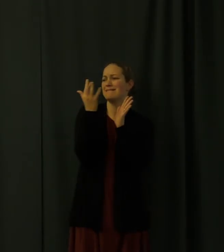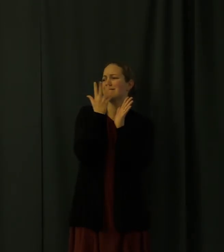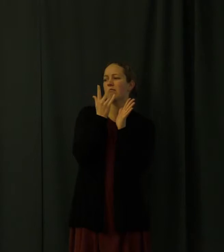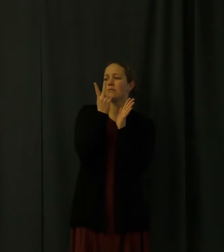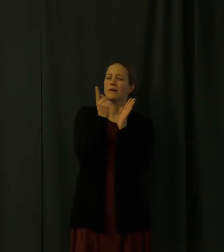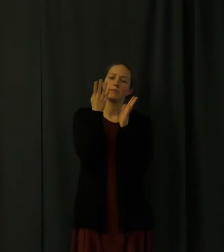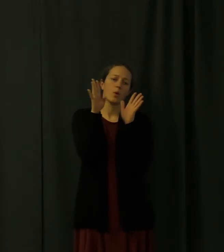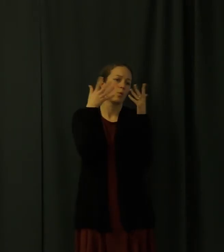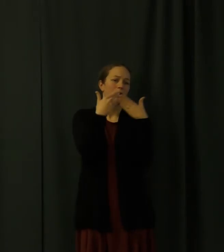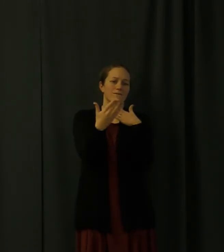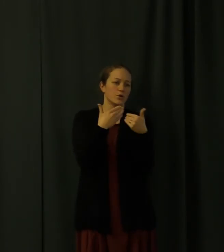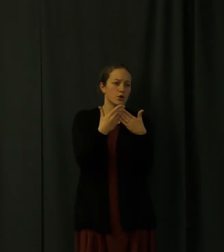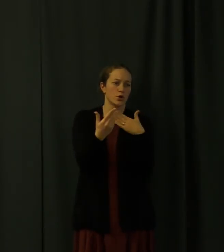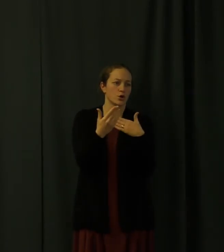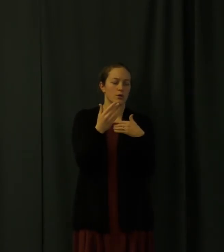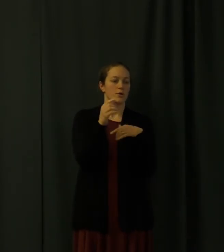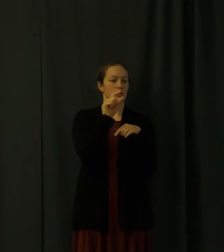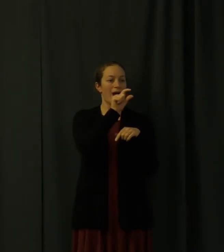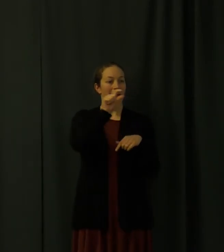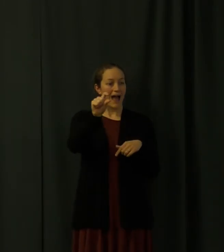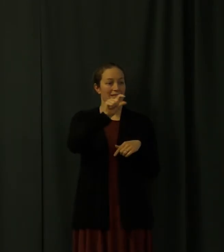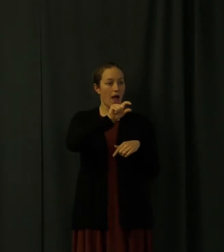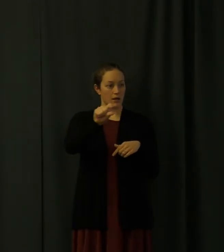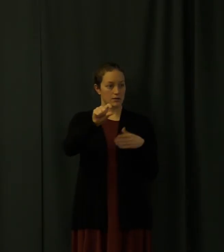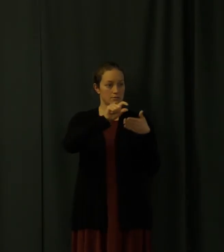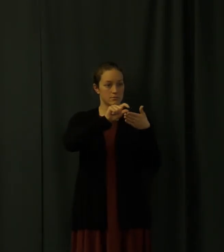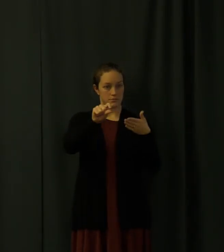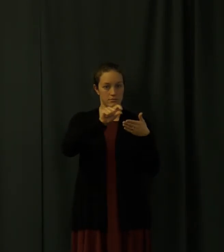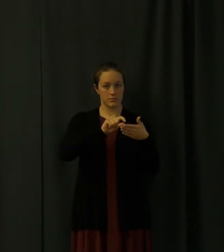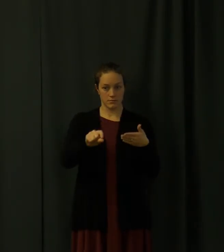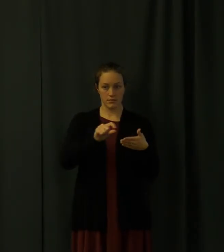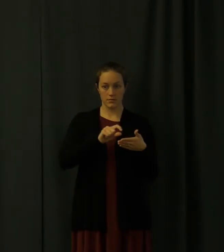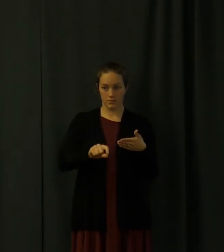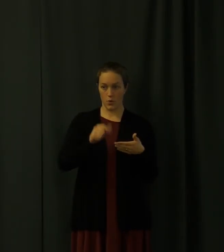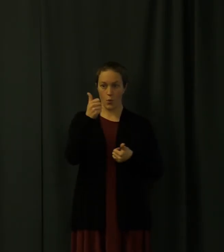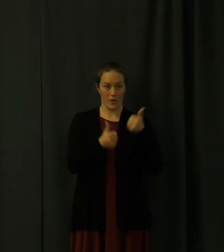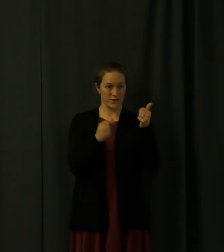you just highlight words,